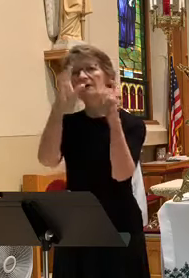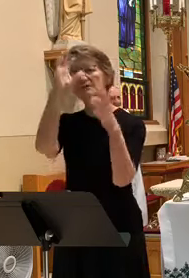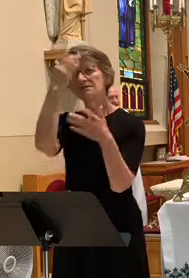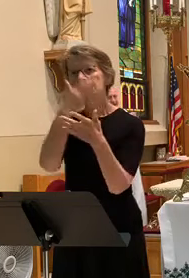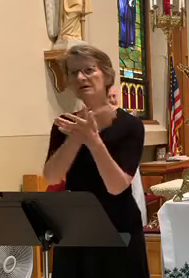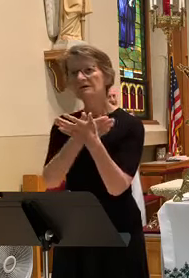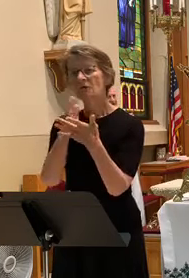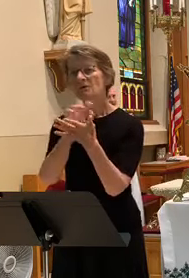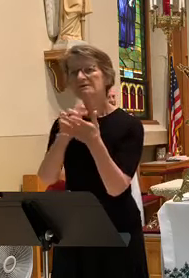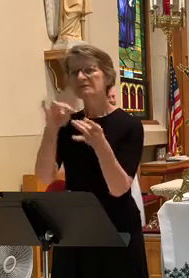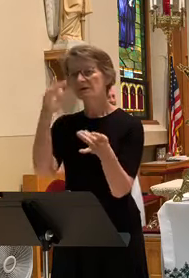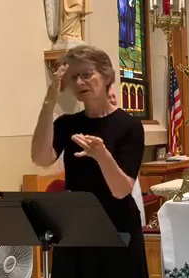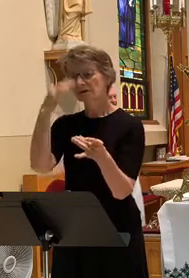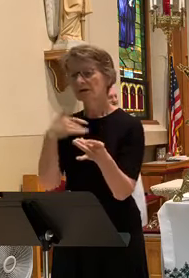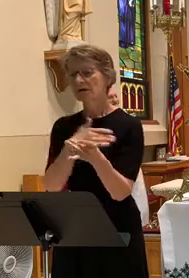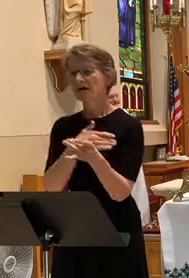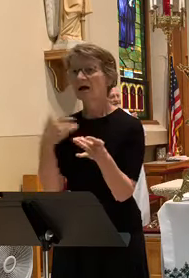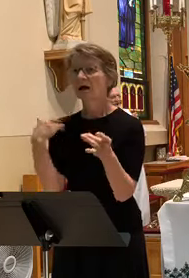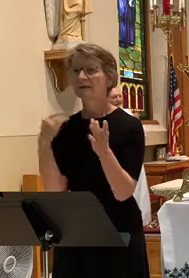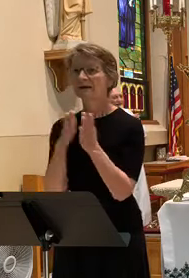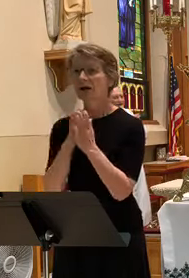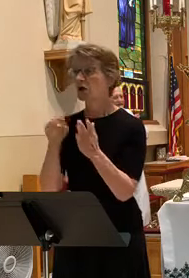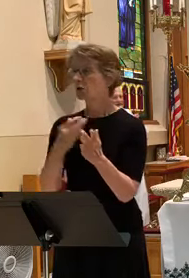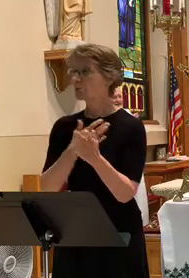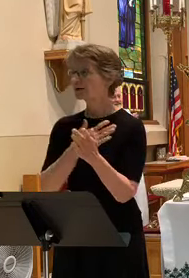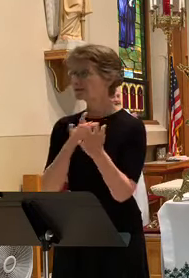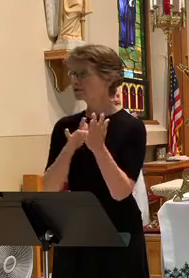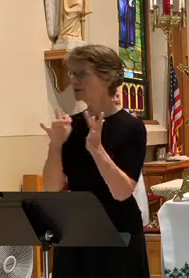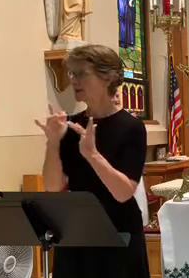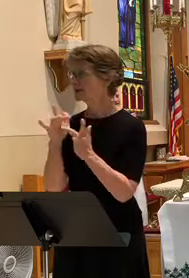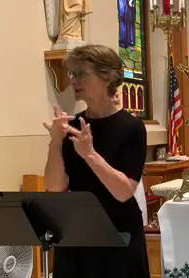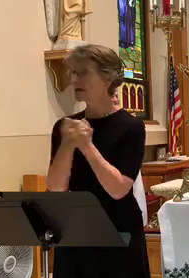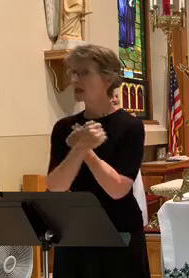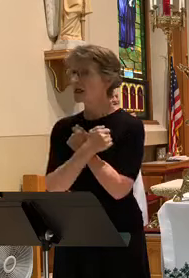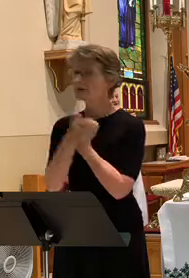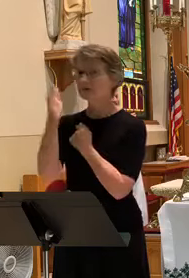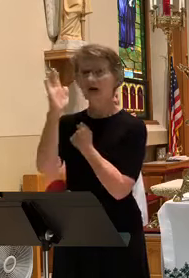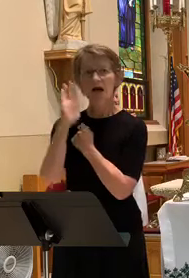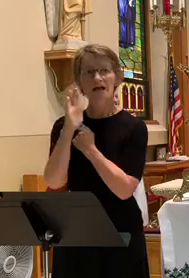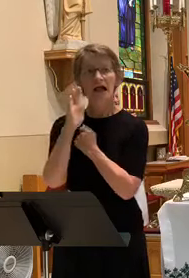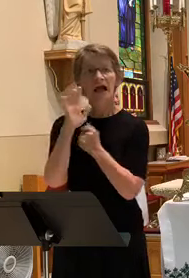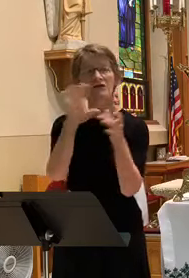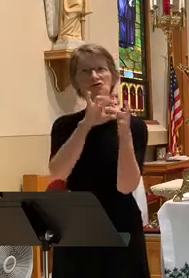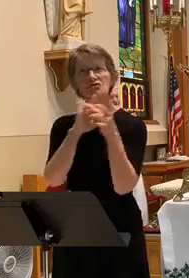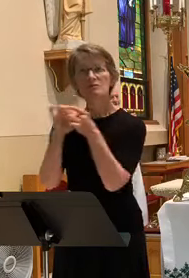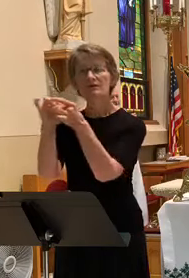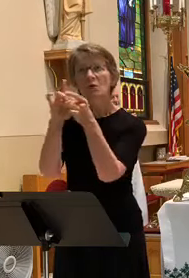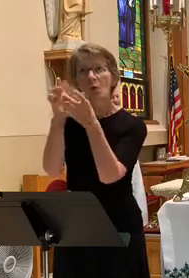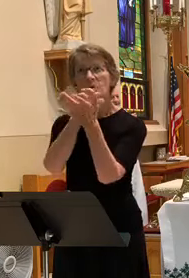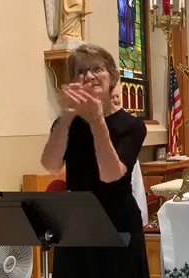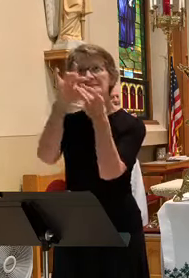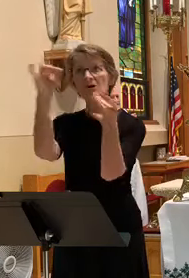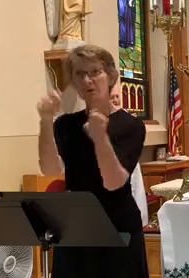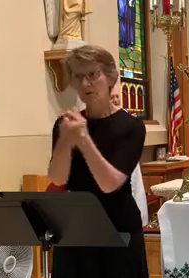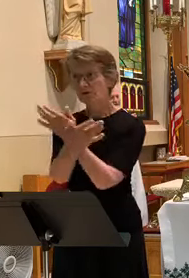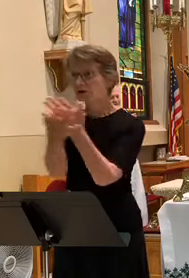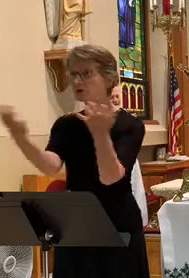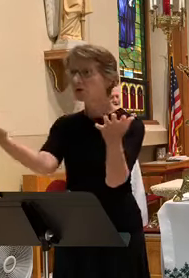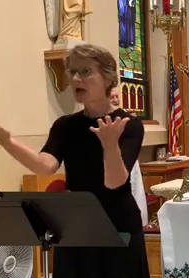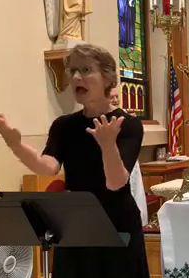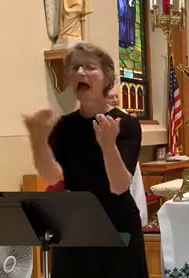Holy Spirit. Amen. The grace of our Lord Jesus Christ, the love of God, and the communion of the Holy Spirit be with you